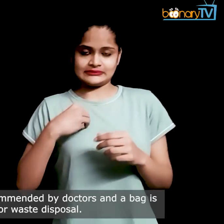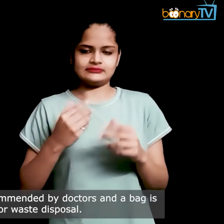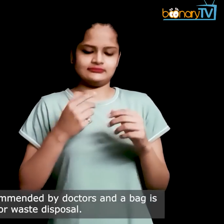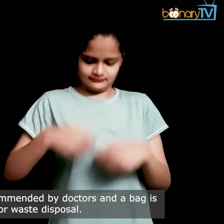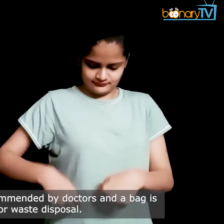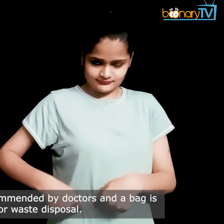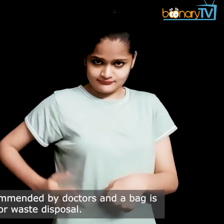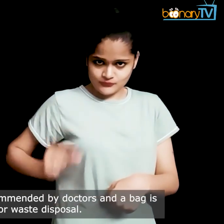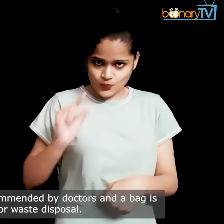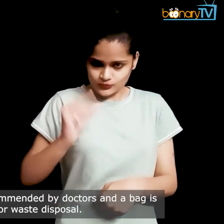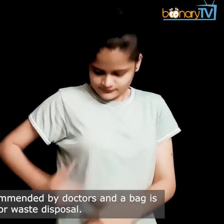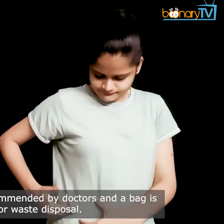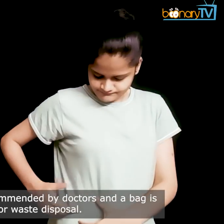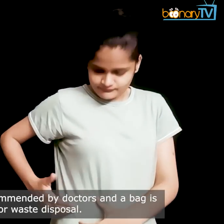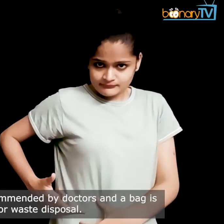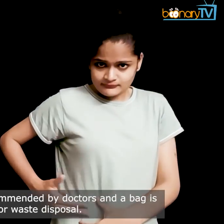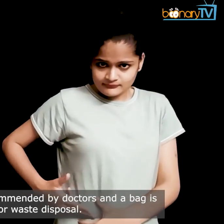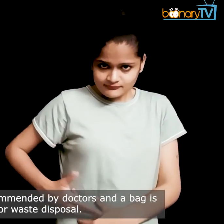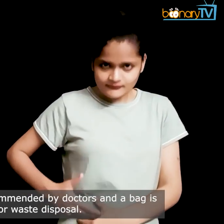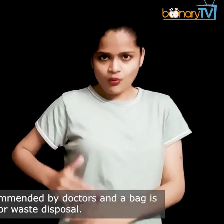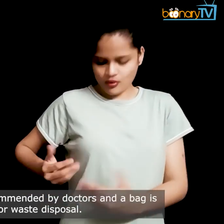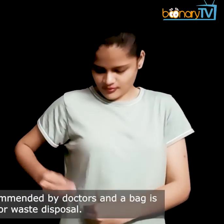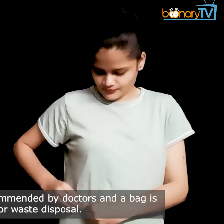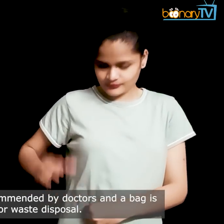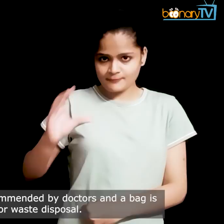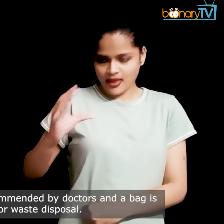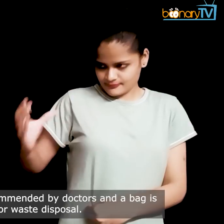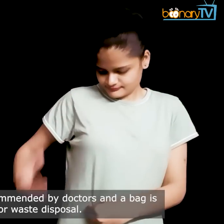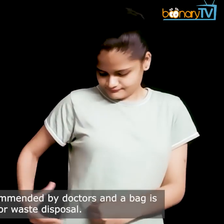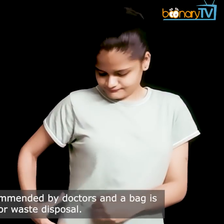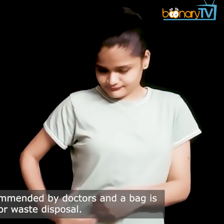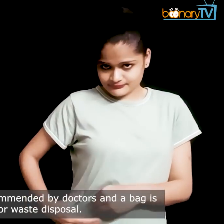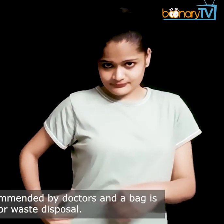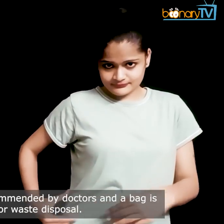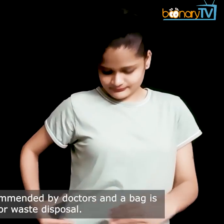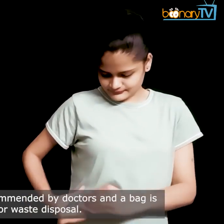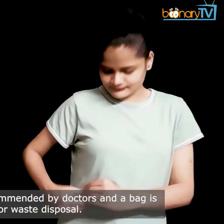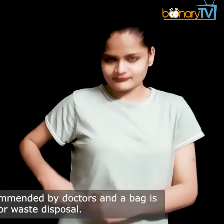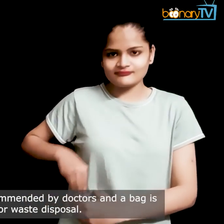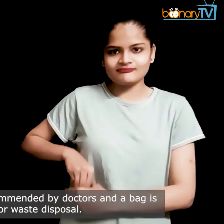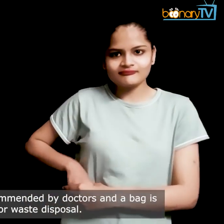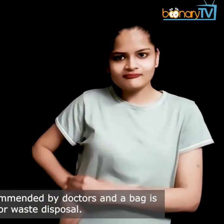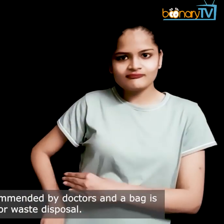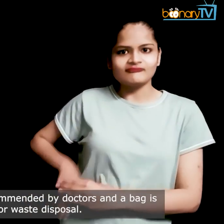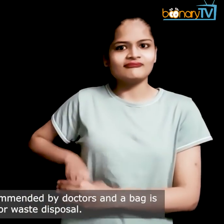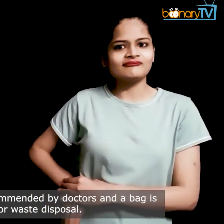ostomy surgery is recommended by doctors and a bag is attached for waste